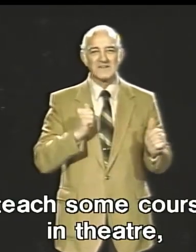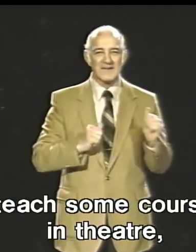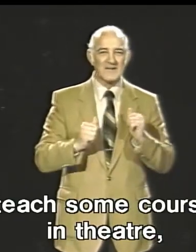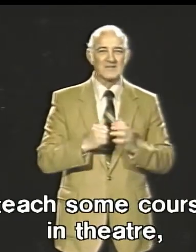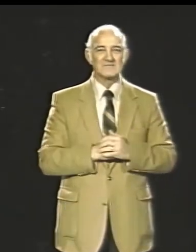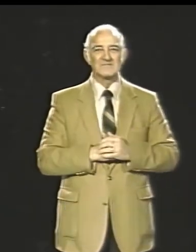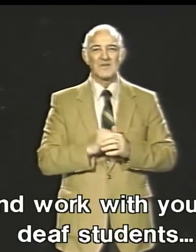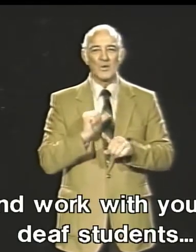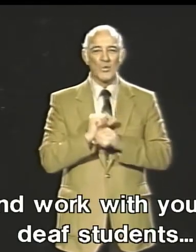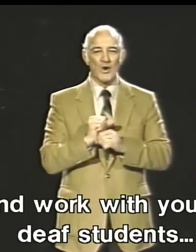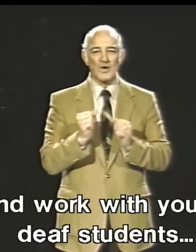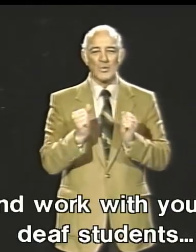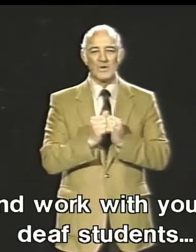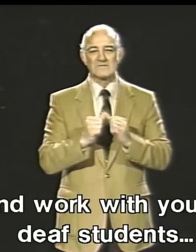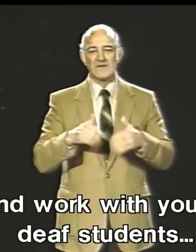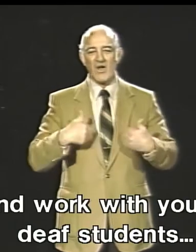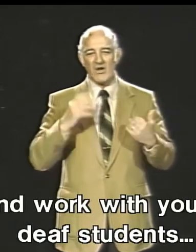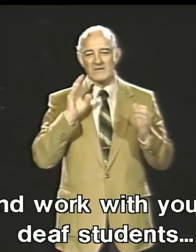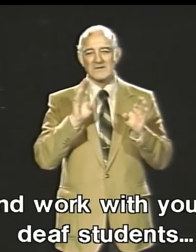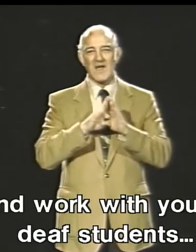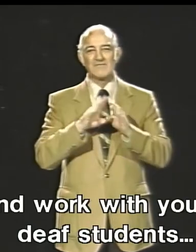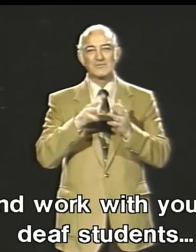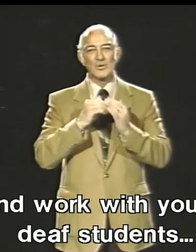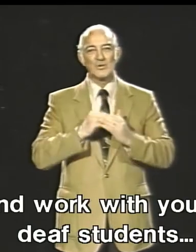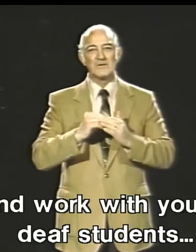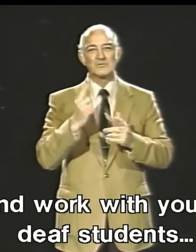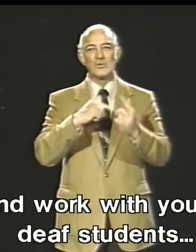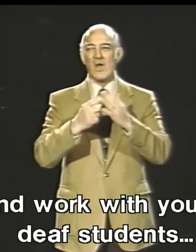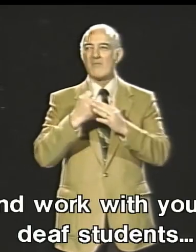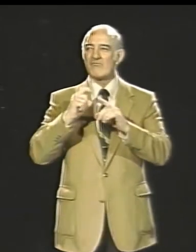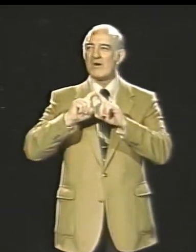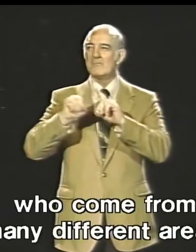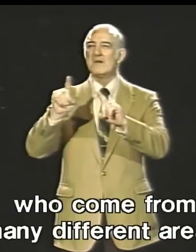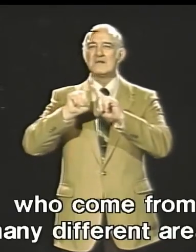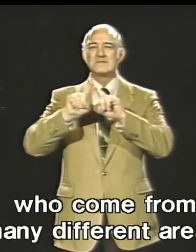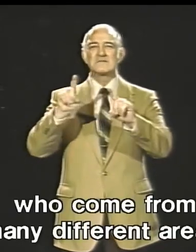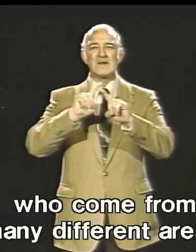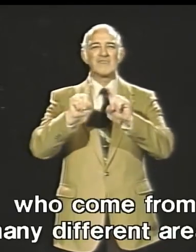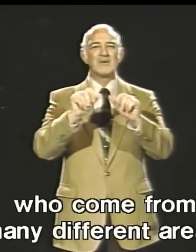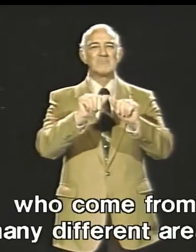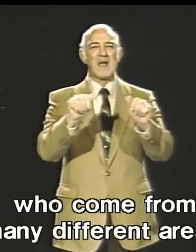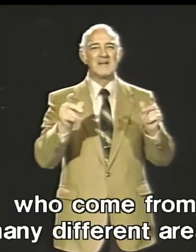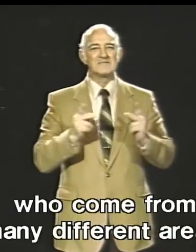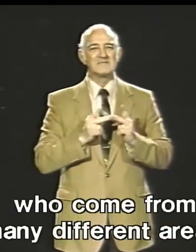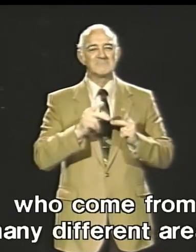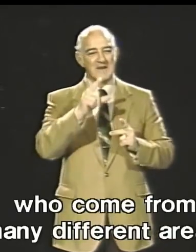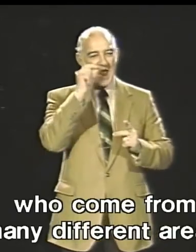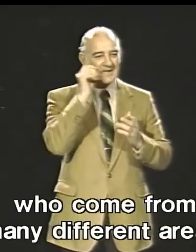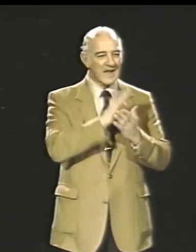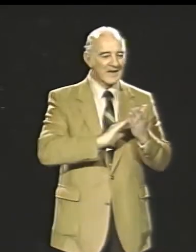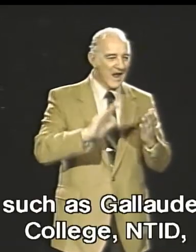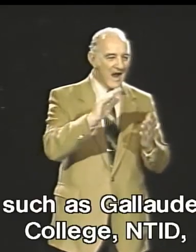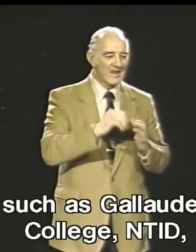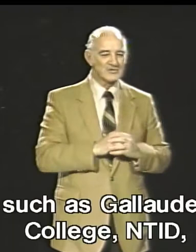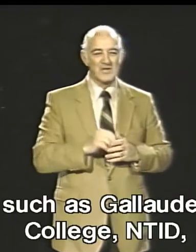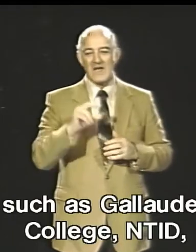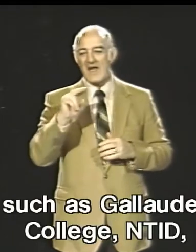in theater and work with young deaf students who come from different places such as